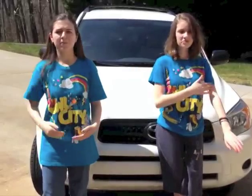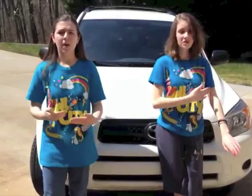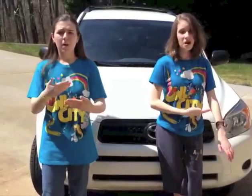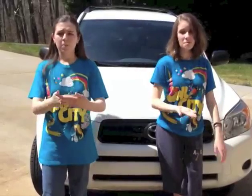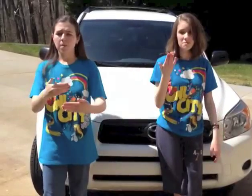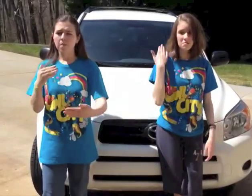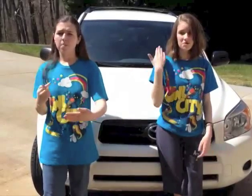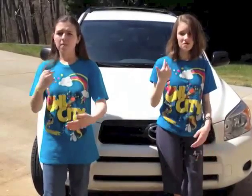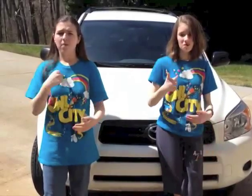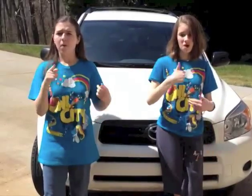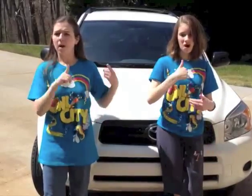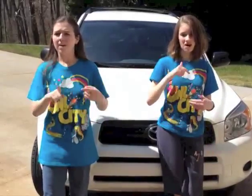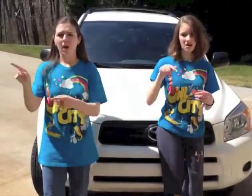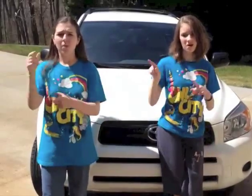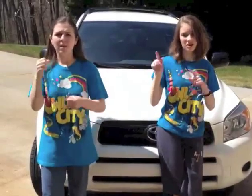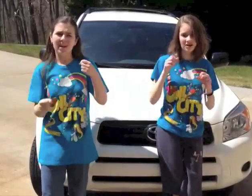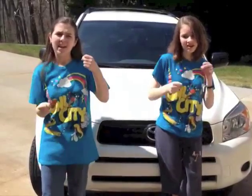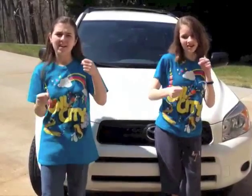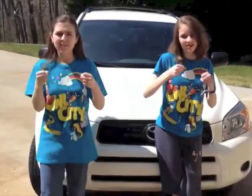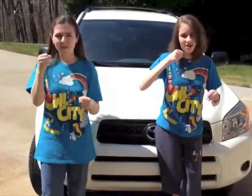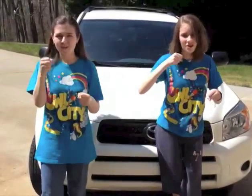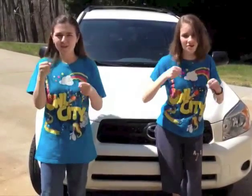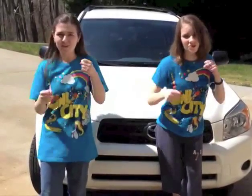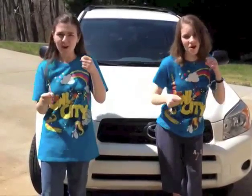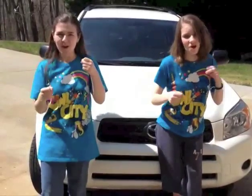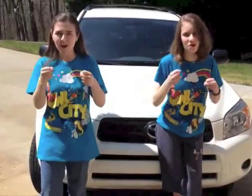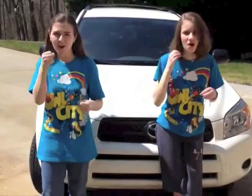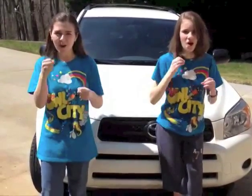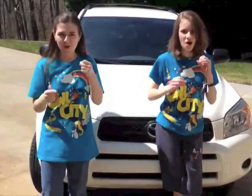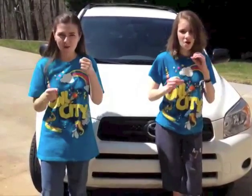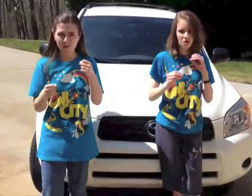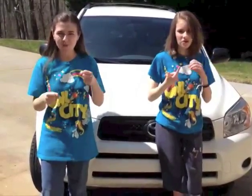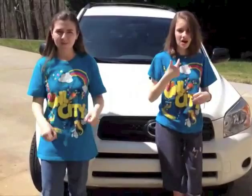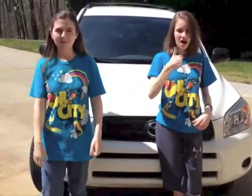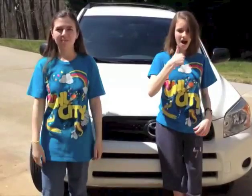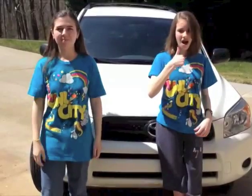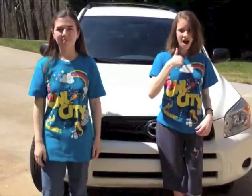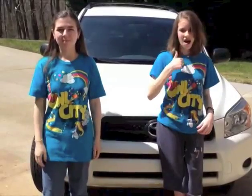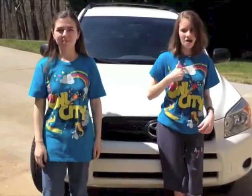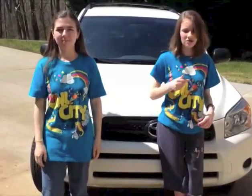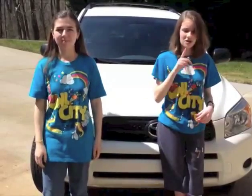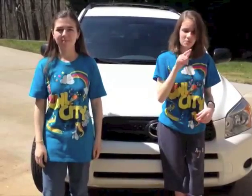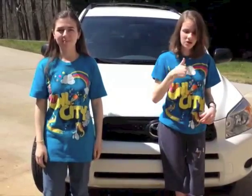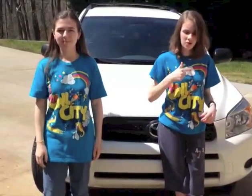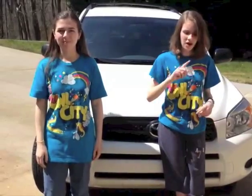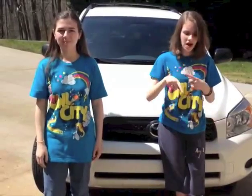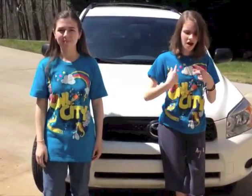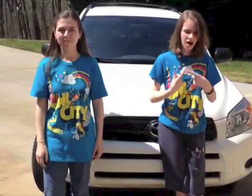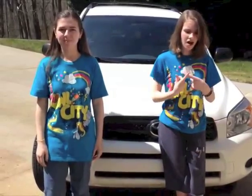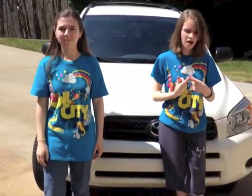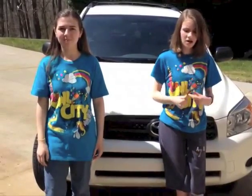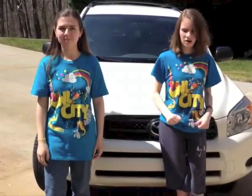Before I go and hit the road Tell me when